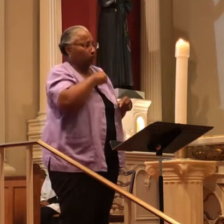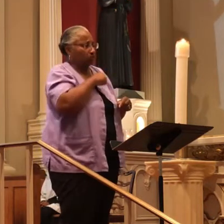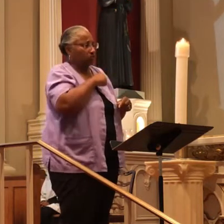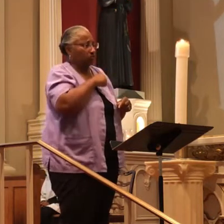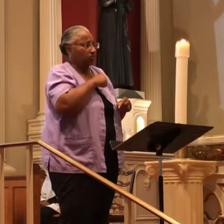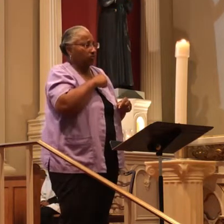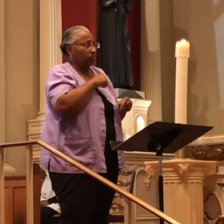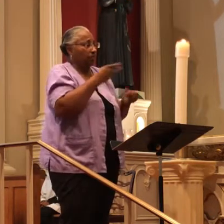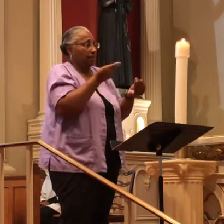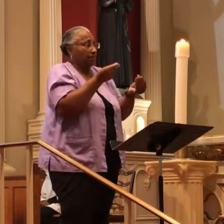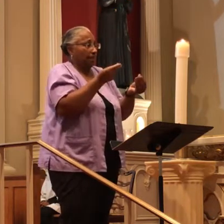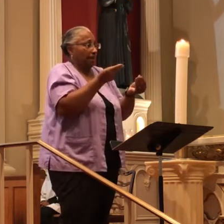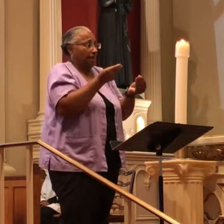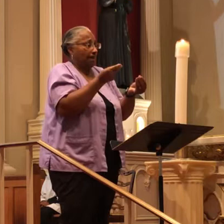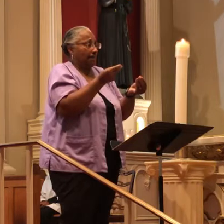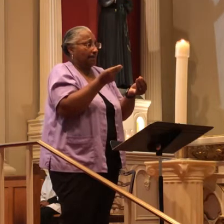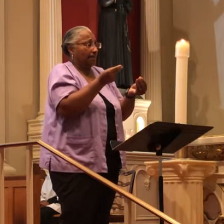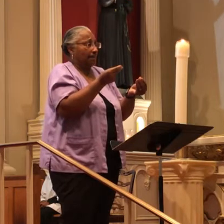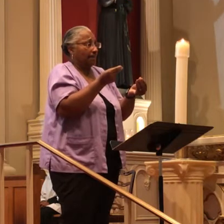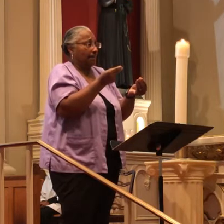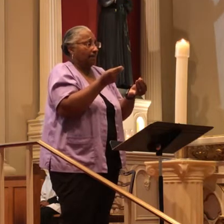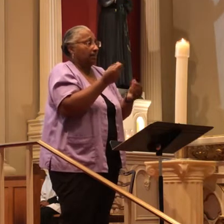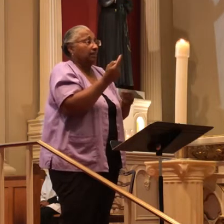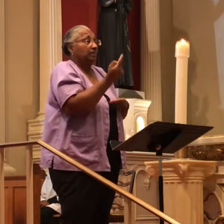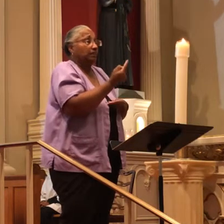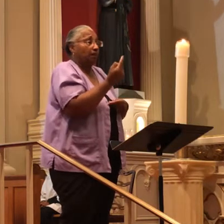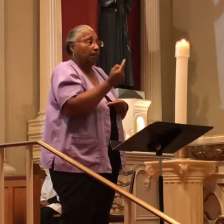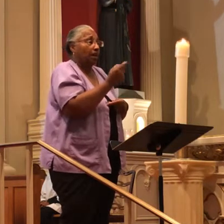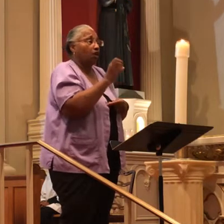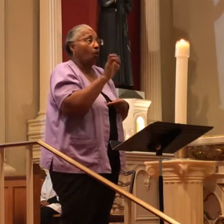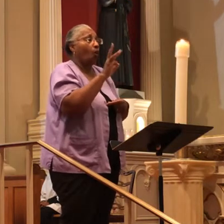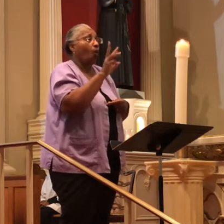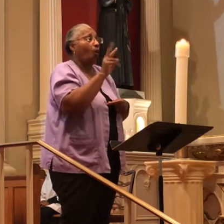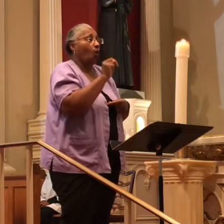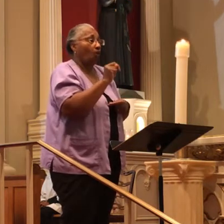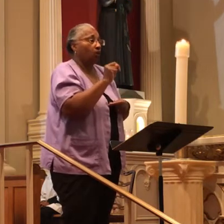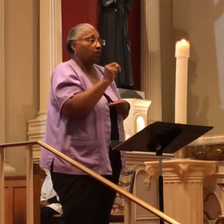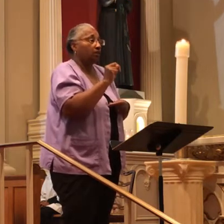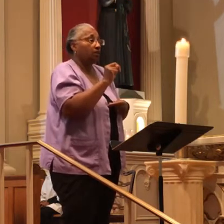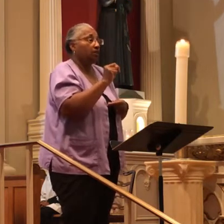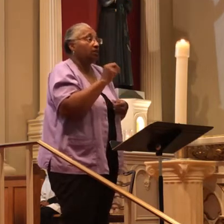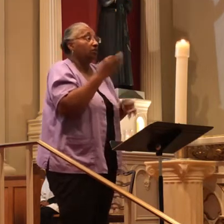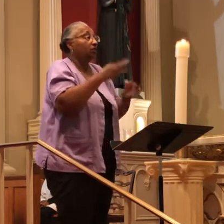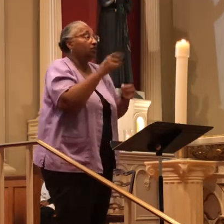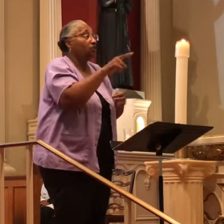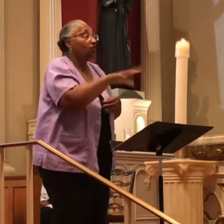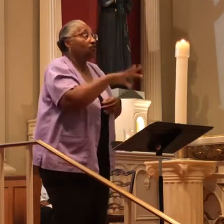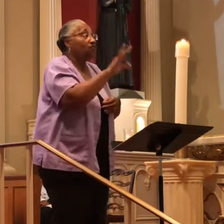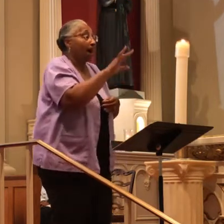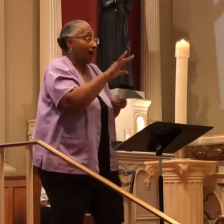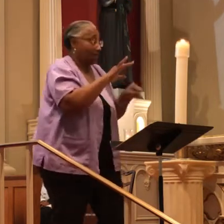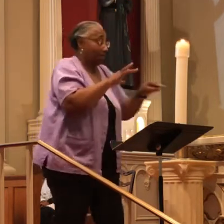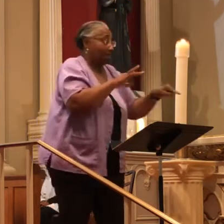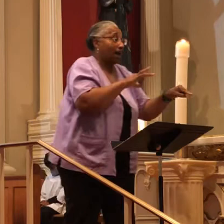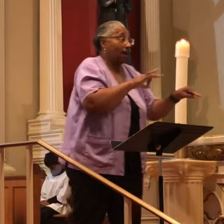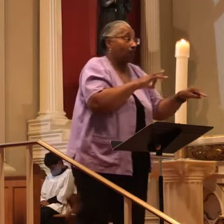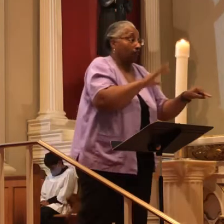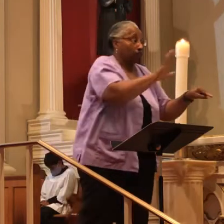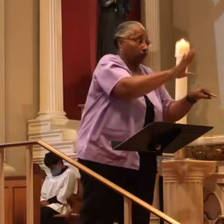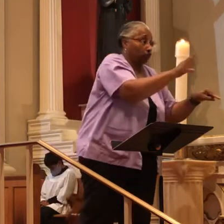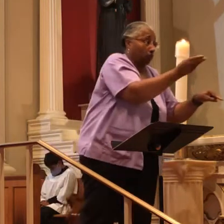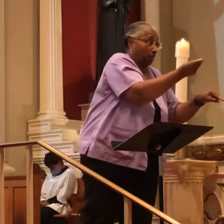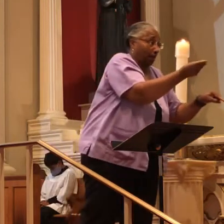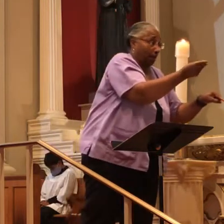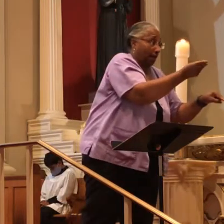the land is owned by somebody else. So if you uncover a treasure, you cannot just take it and go home. That may not